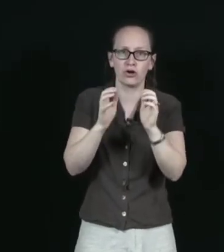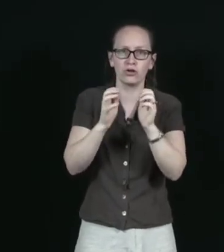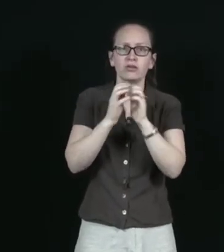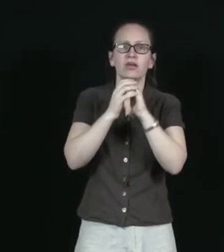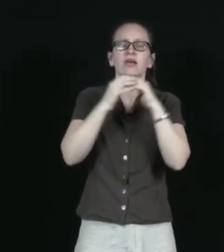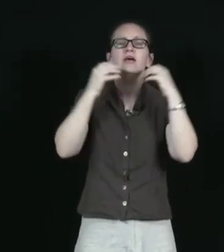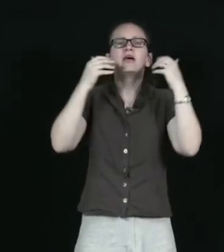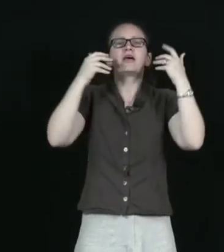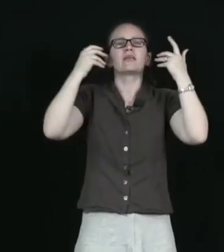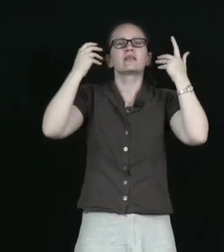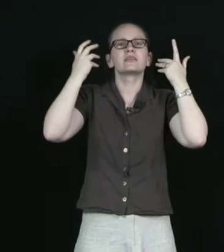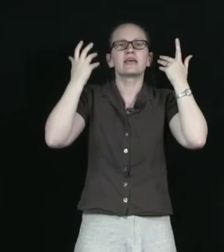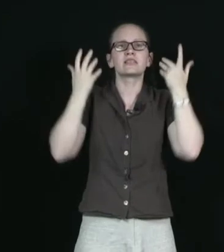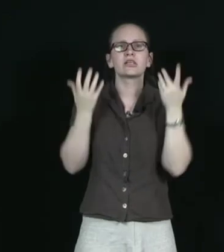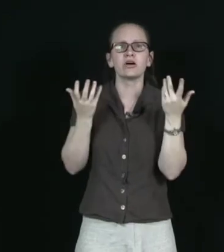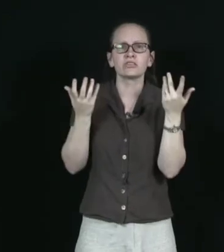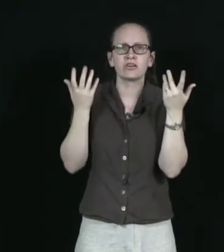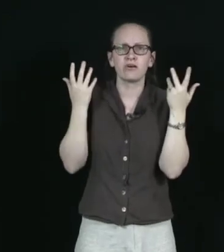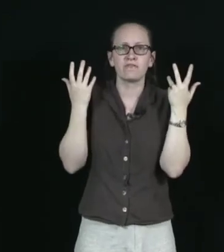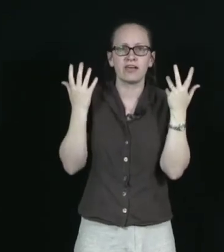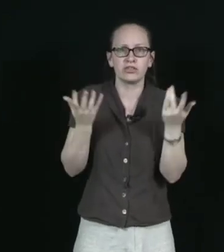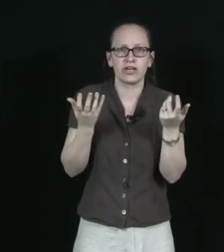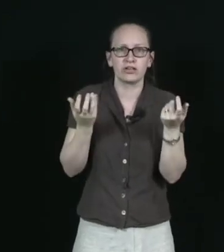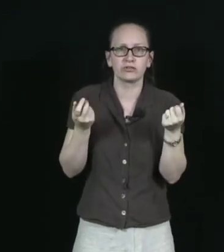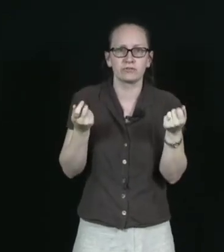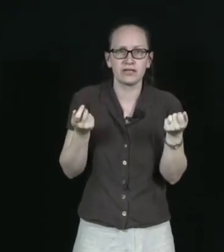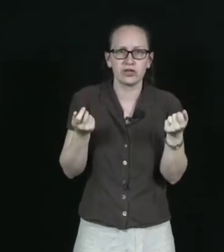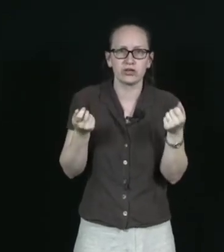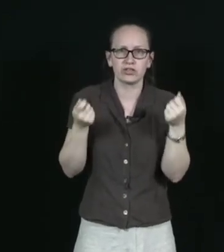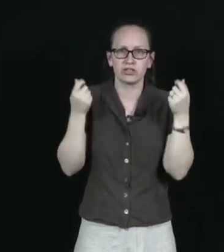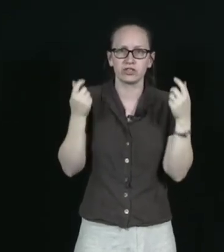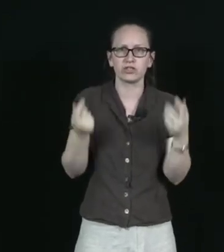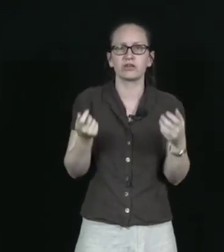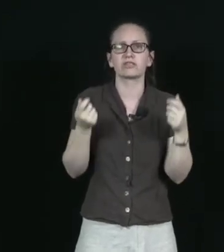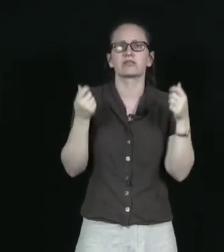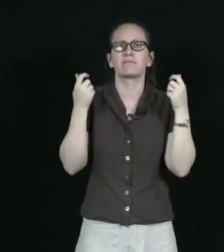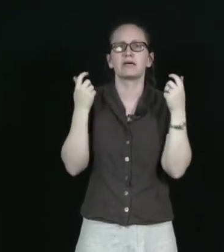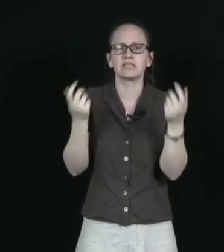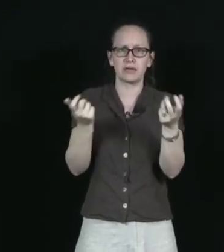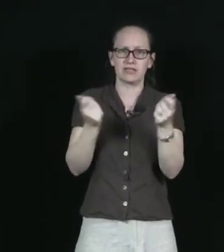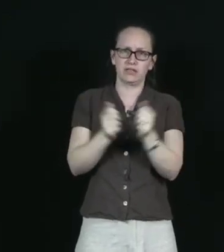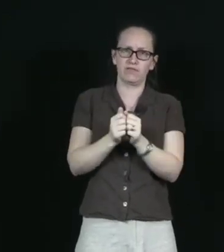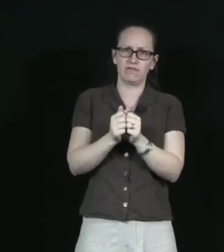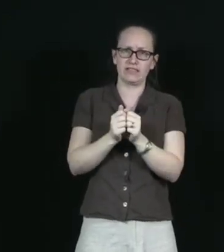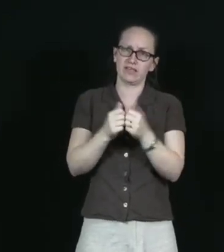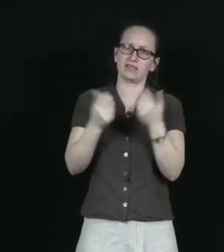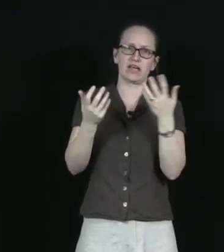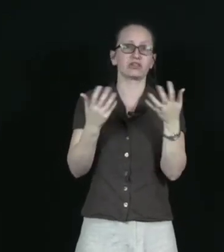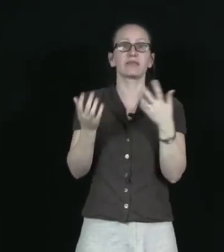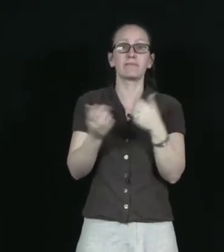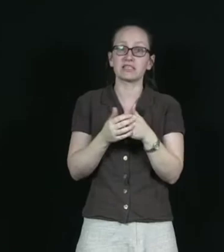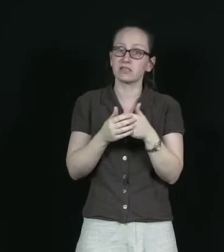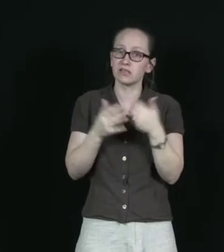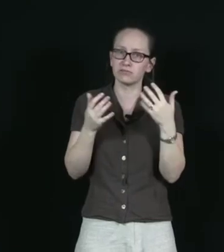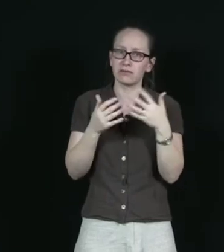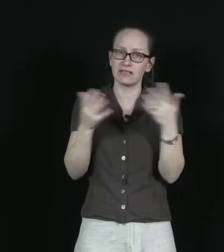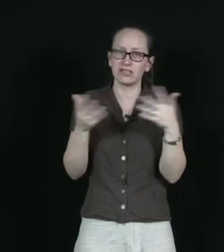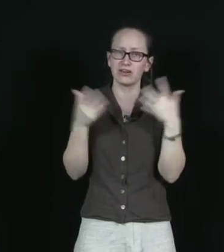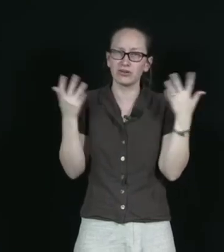own. There's lots of educational research that shows that the best way to learn physics, actually the best way to learn